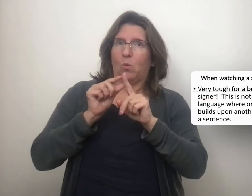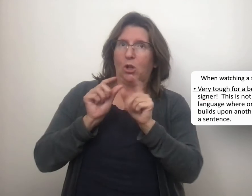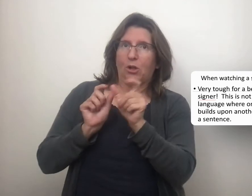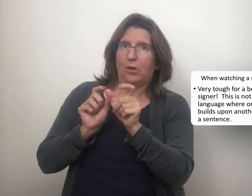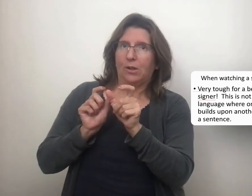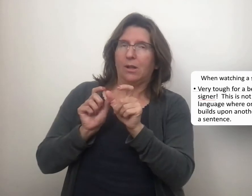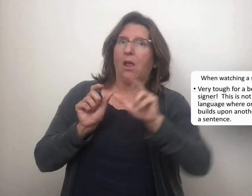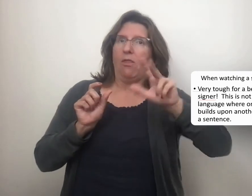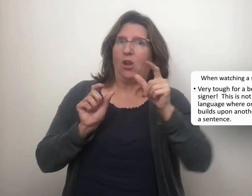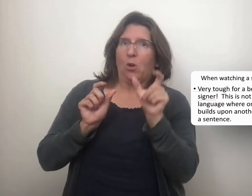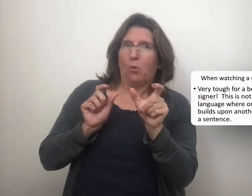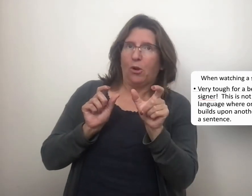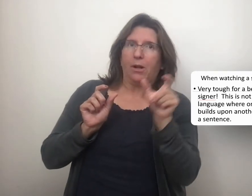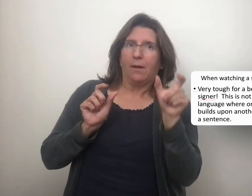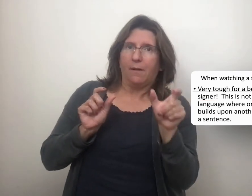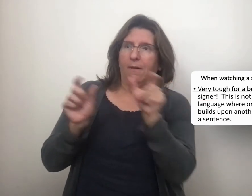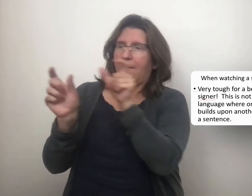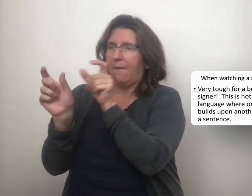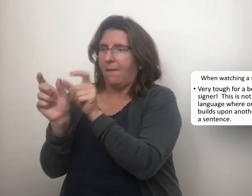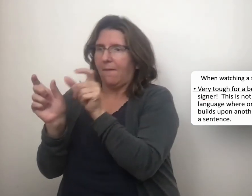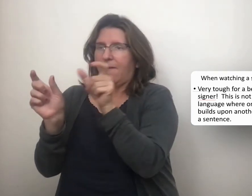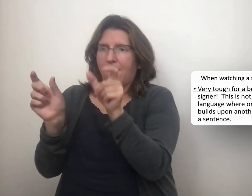That can be a challenge for beginners.